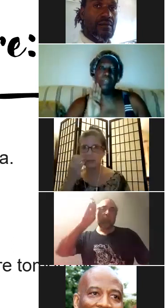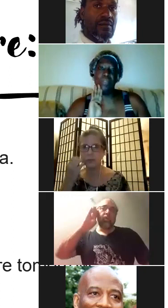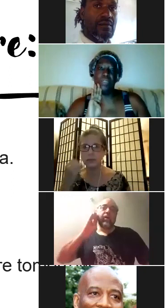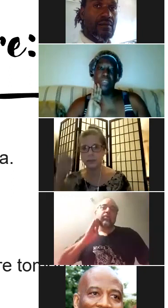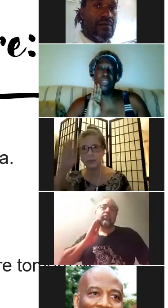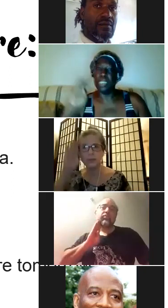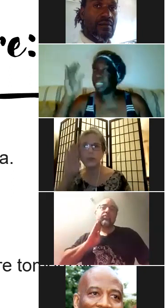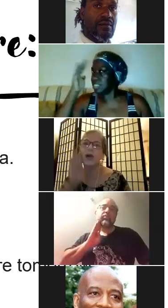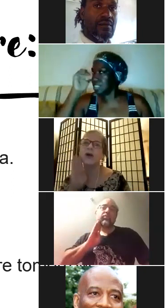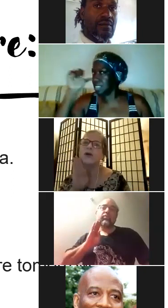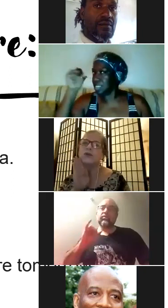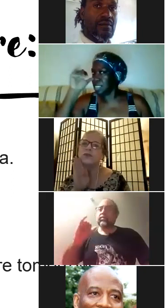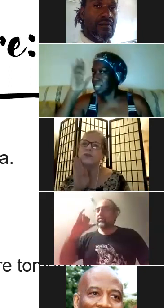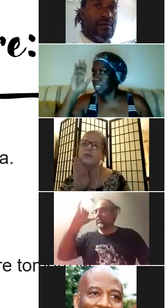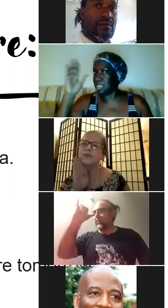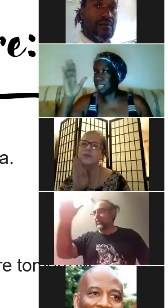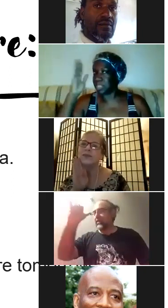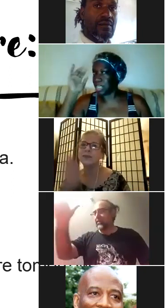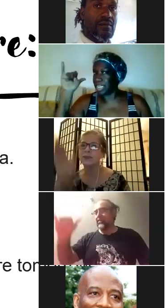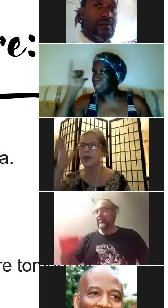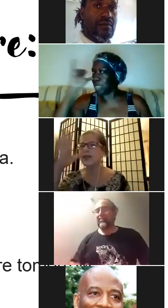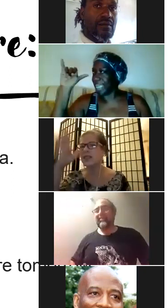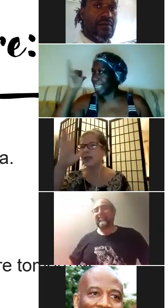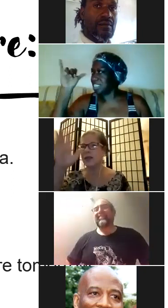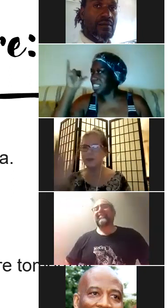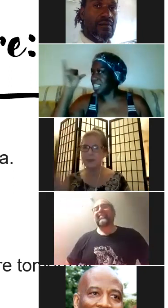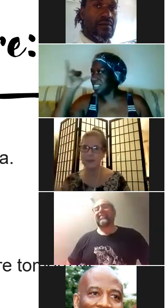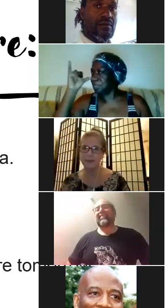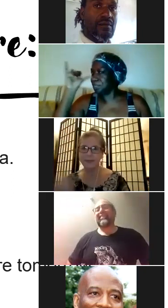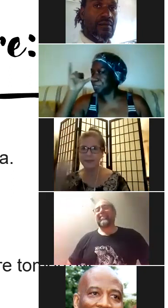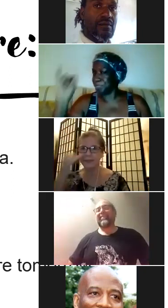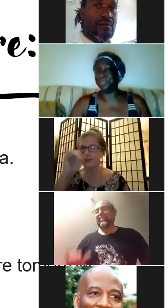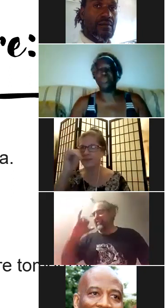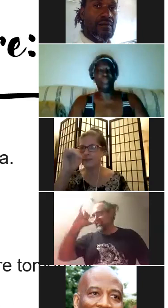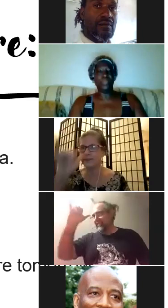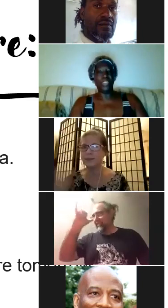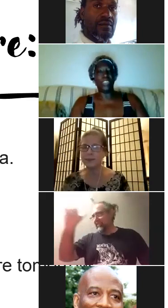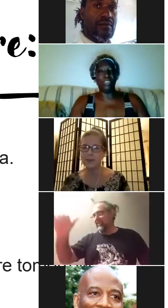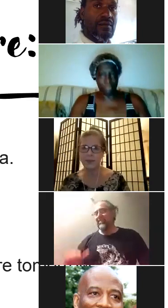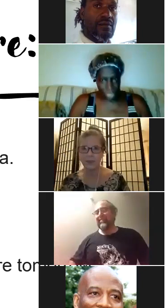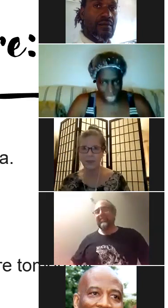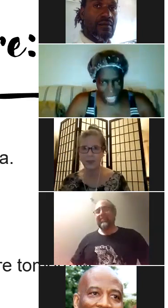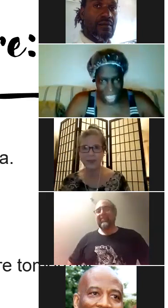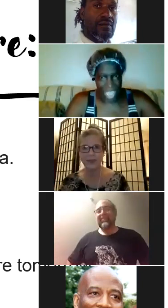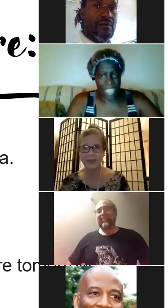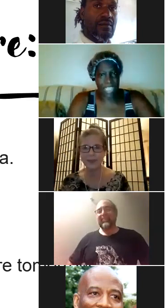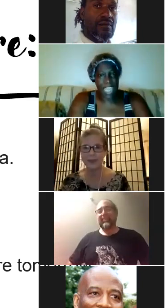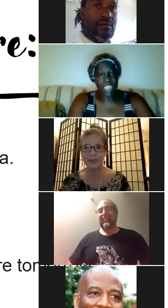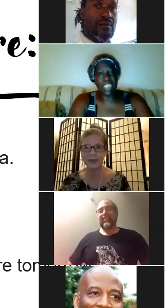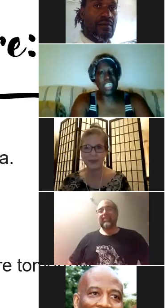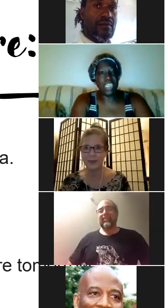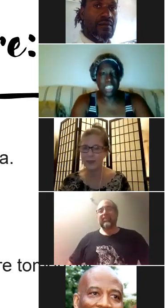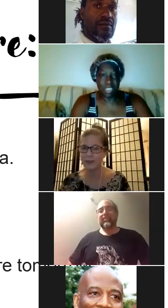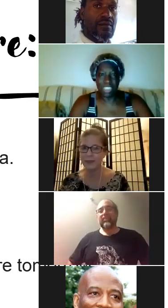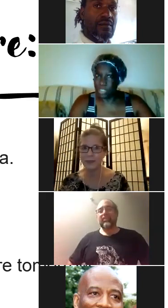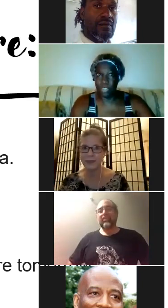Brown and silly. I'm sorry, Y hand, silly. Okay. And